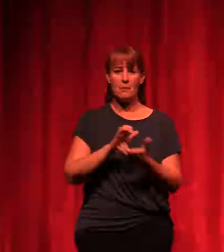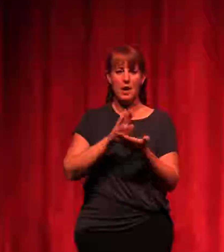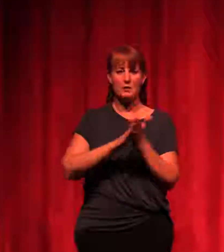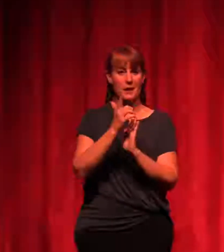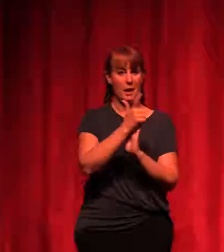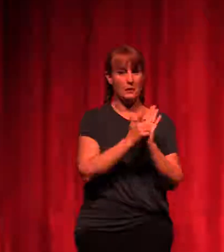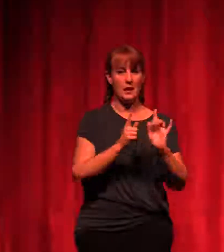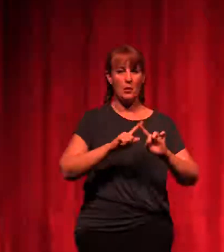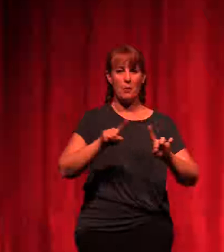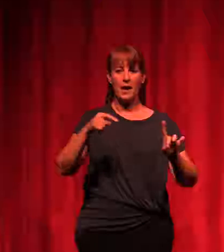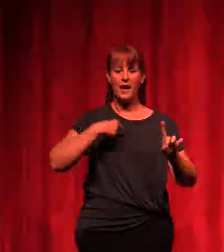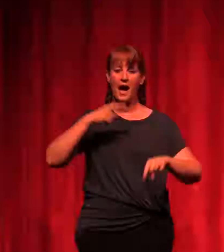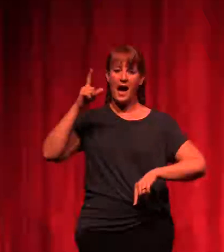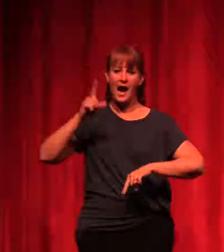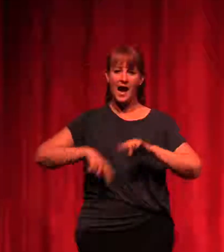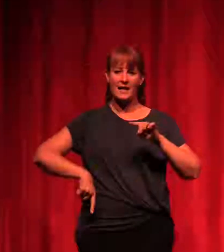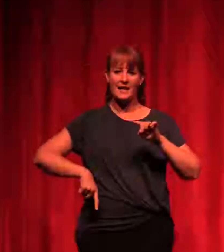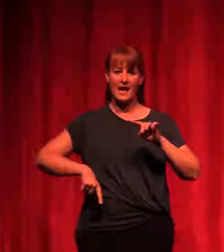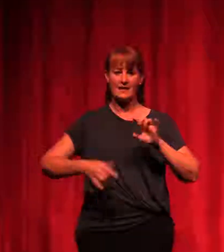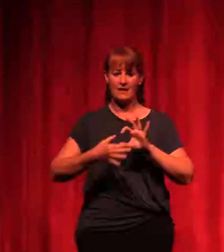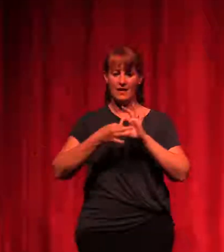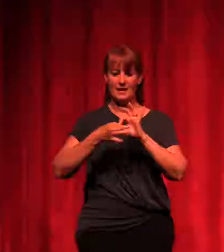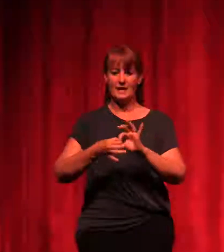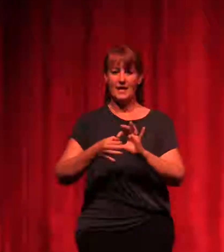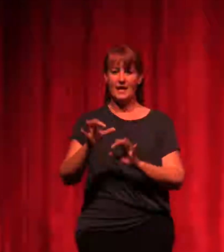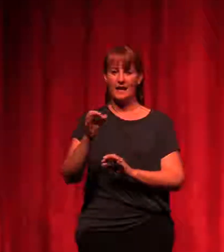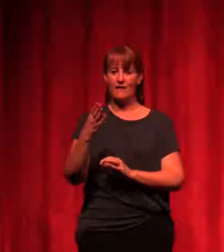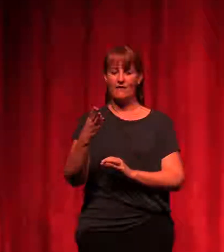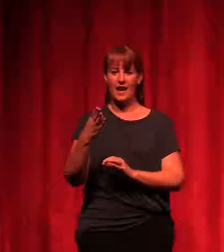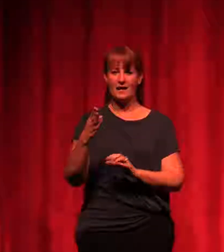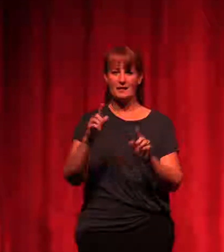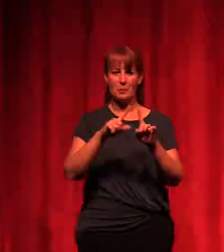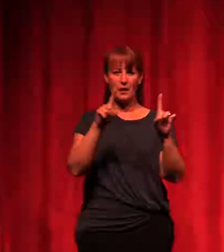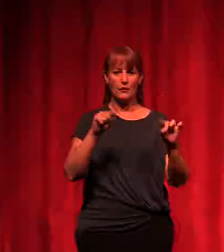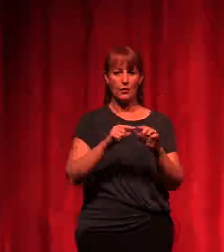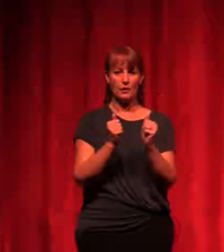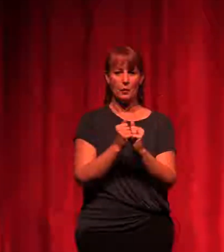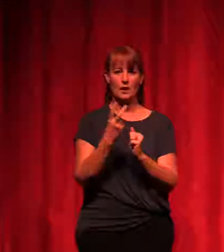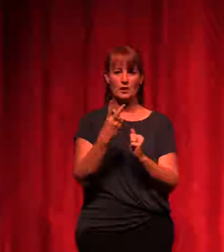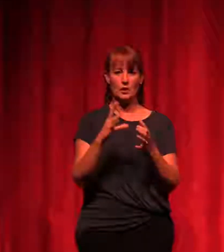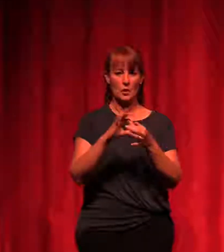yet I can't even link my Facebook profile to two partners.